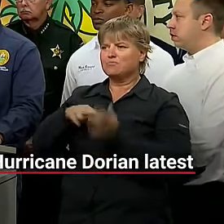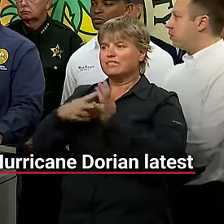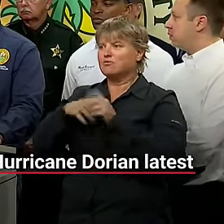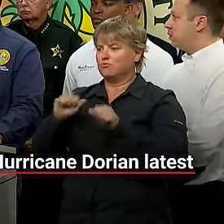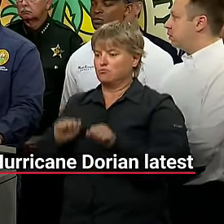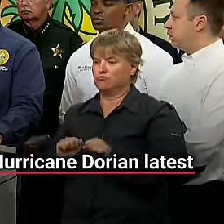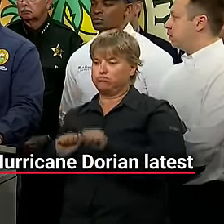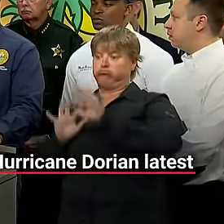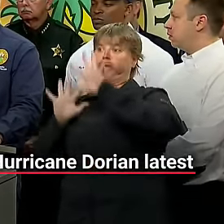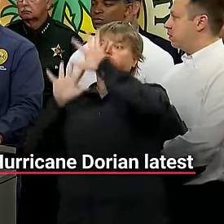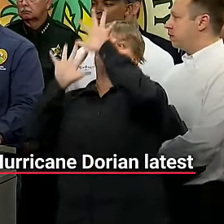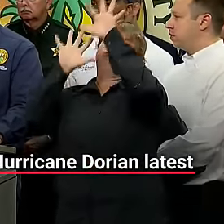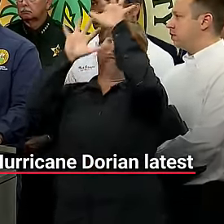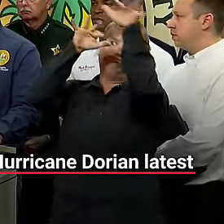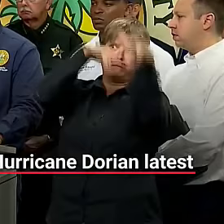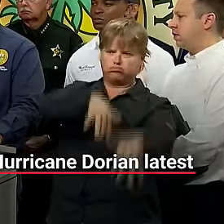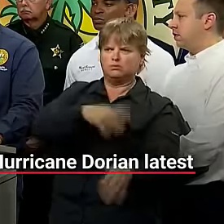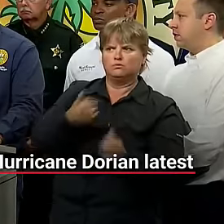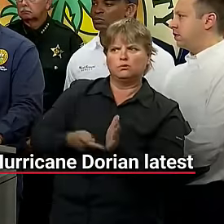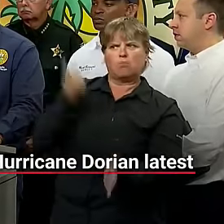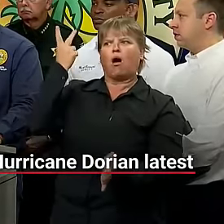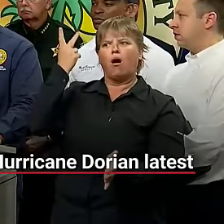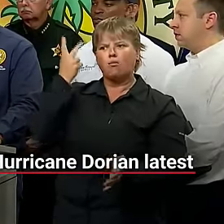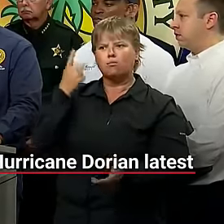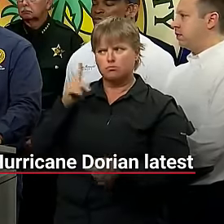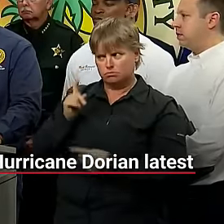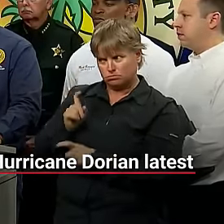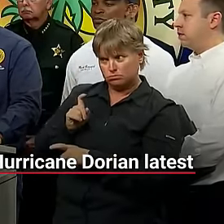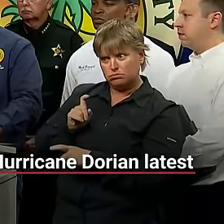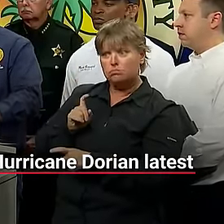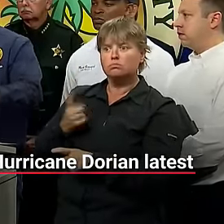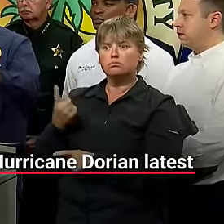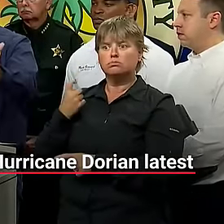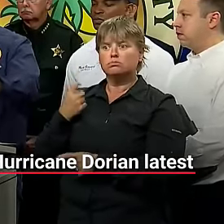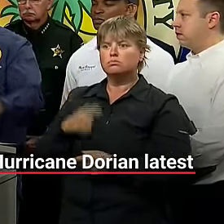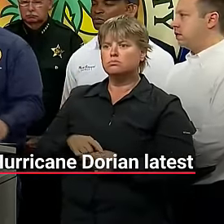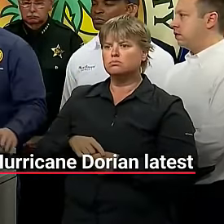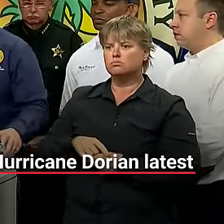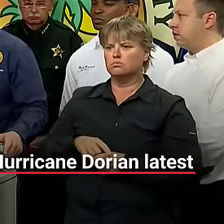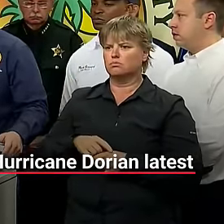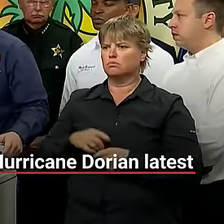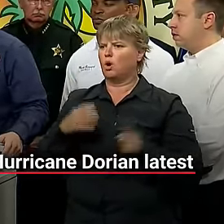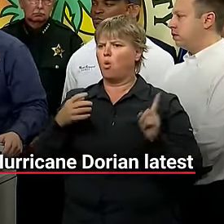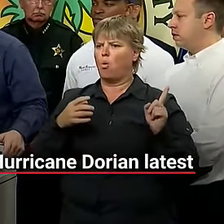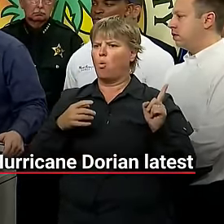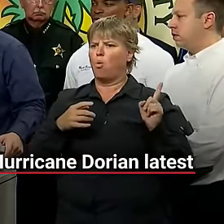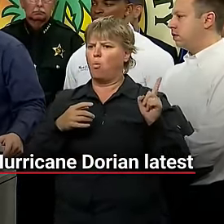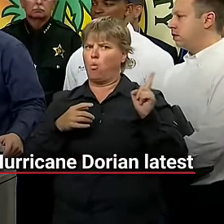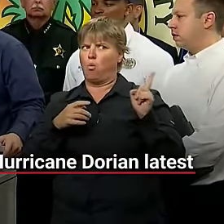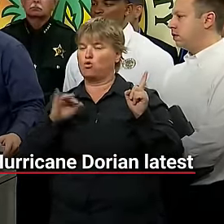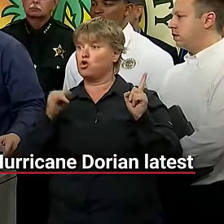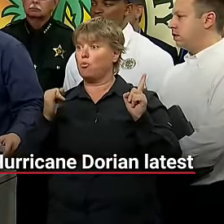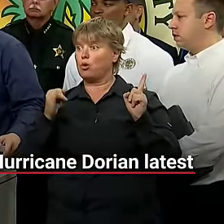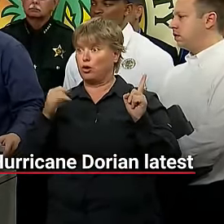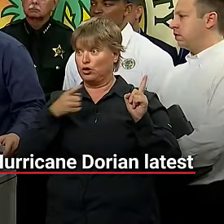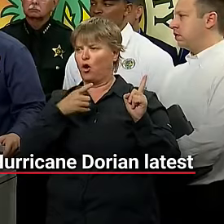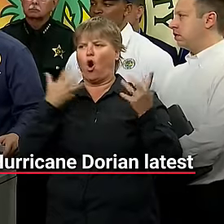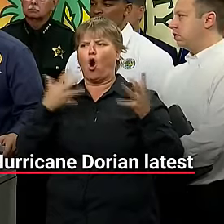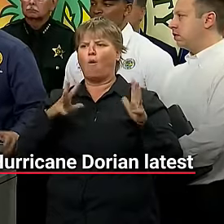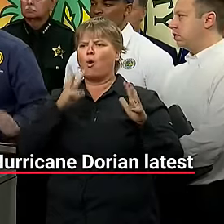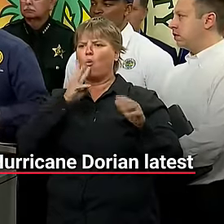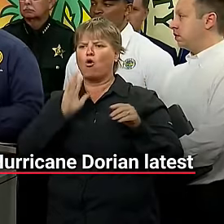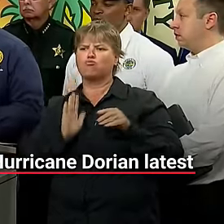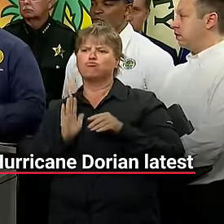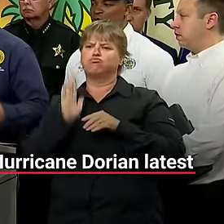out of Jupiter where the water's already up to the dock in some of those places. We also have other parts of the state, places like